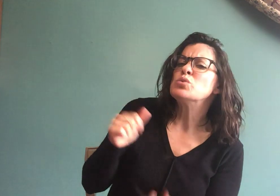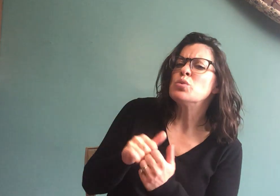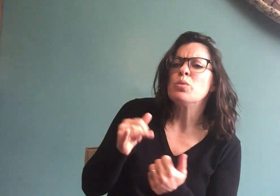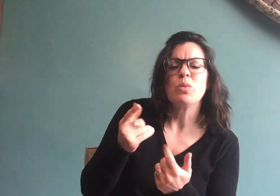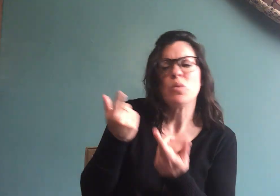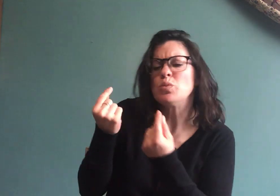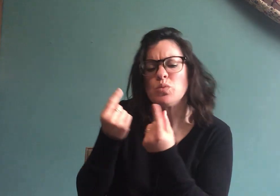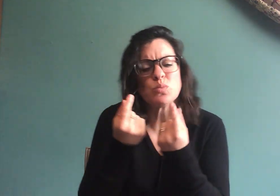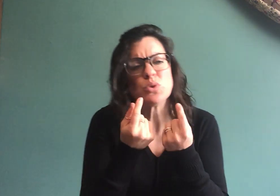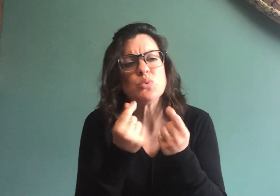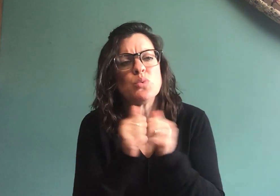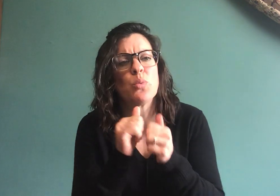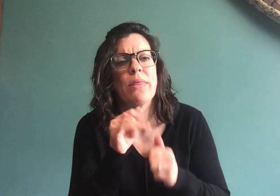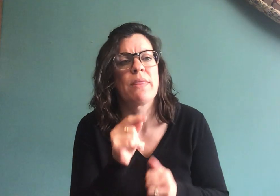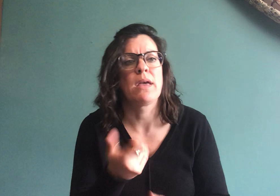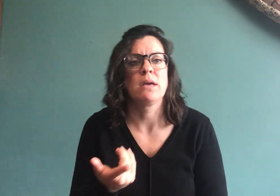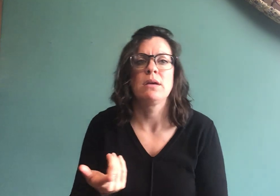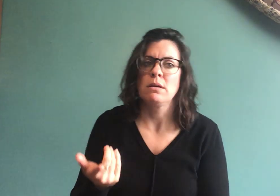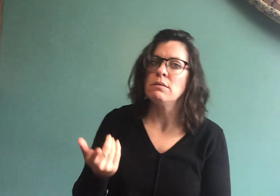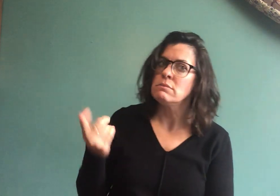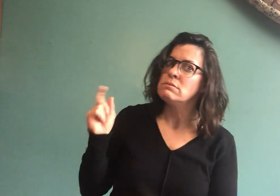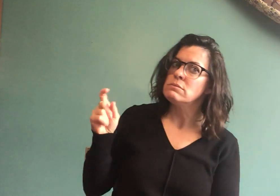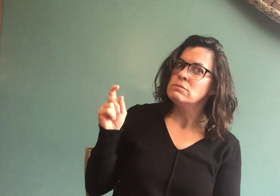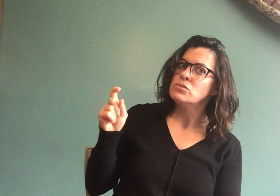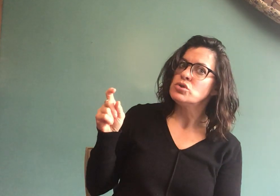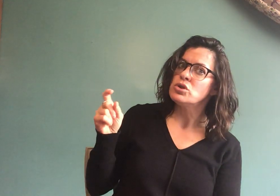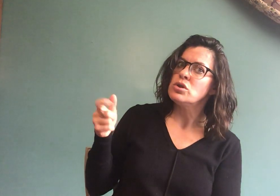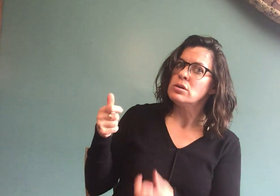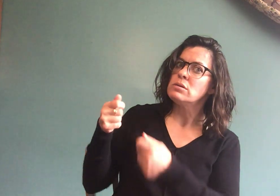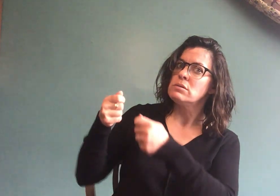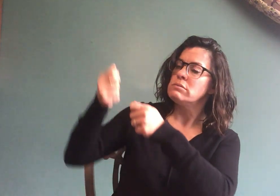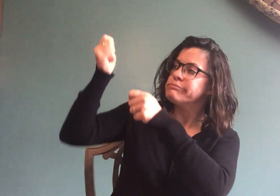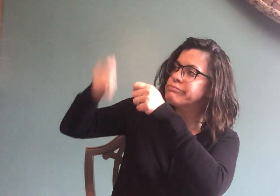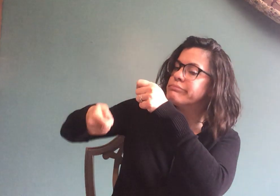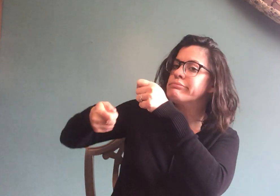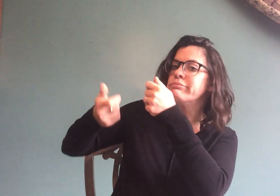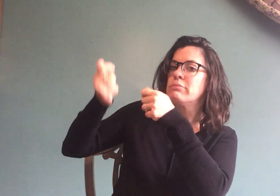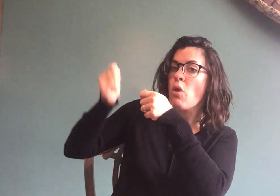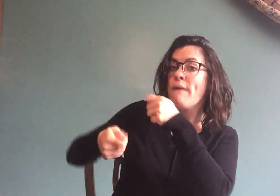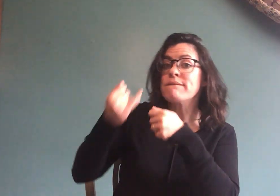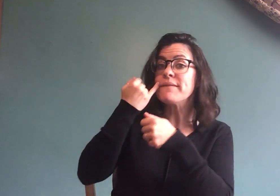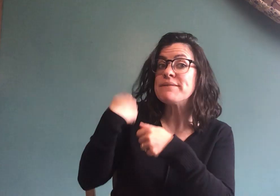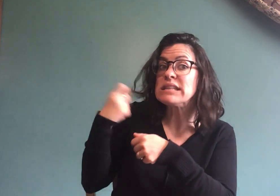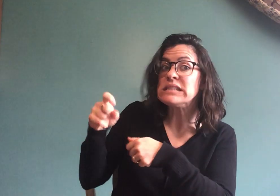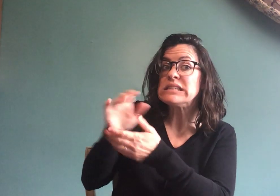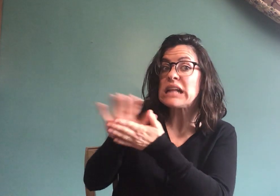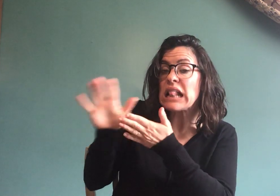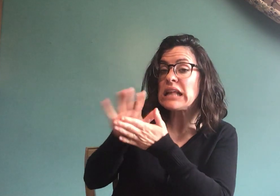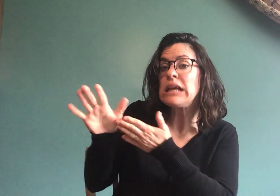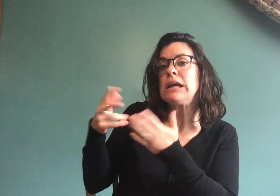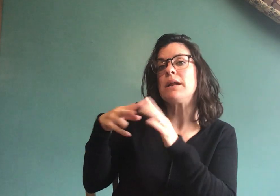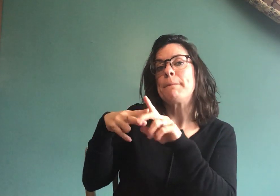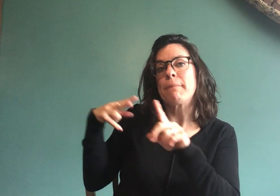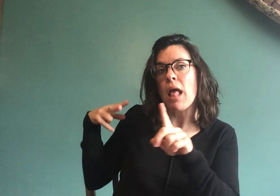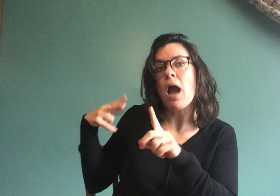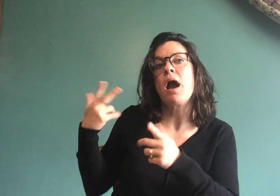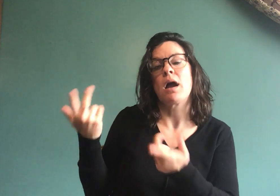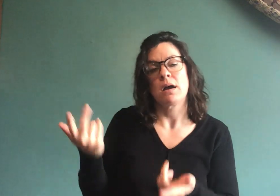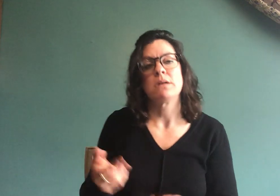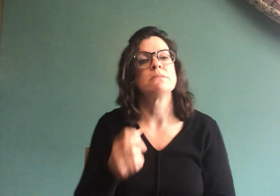need to clean it or we need to change blades. And it has a big disconnect switch like this. What do we do with the disconnect switch? You can